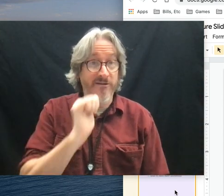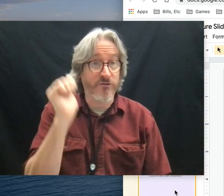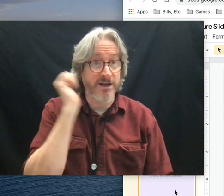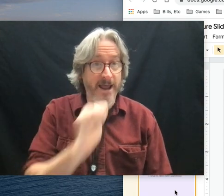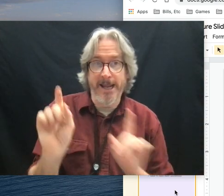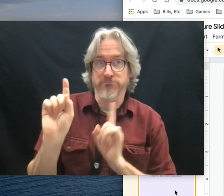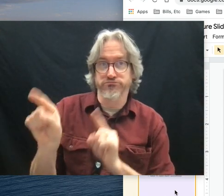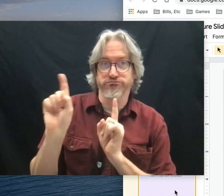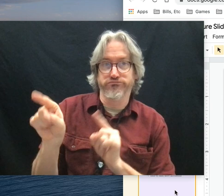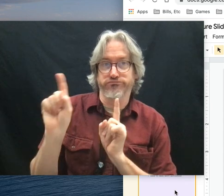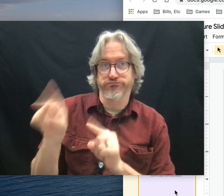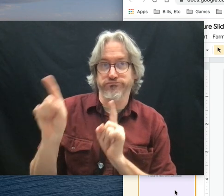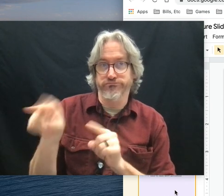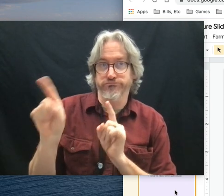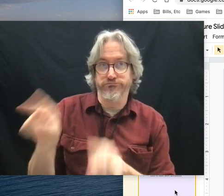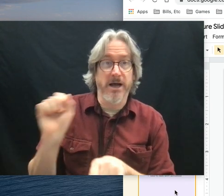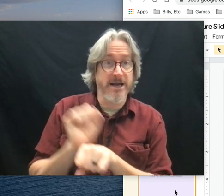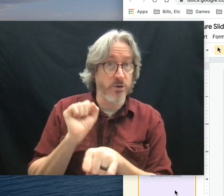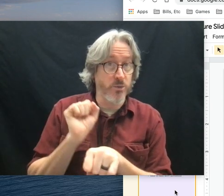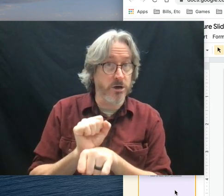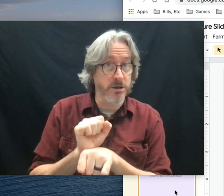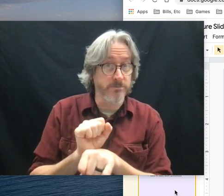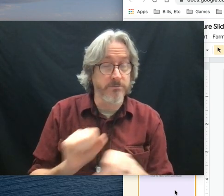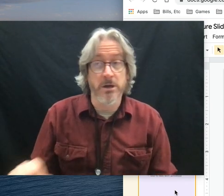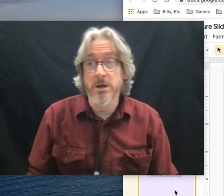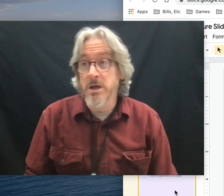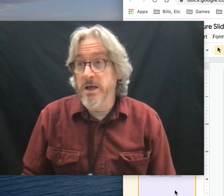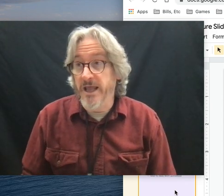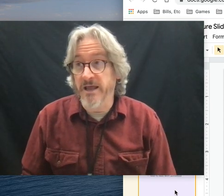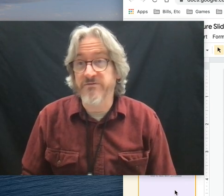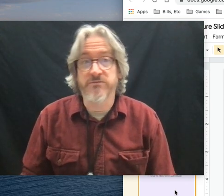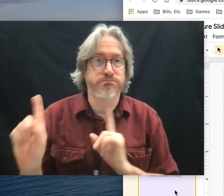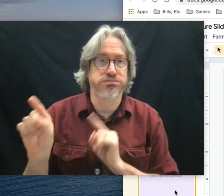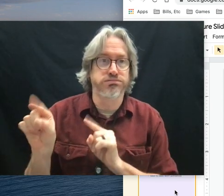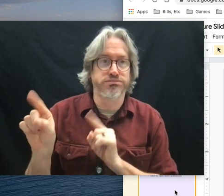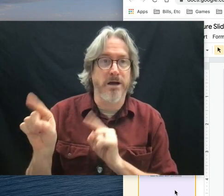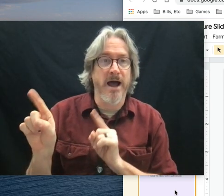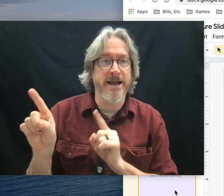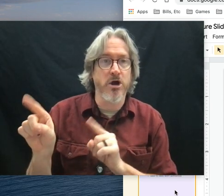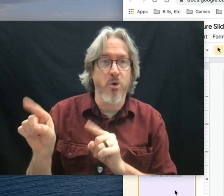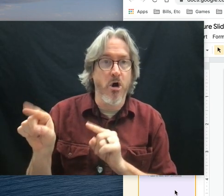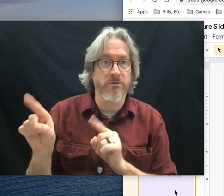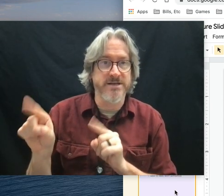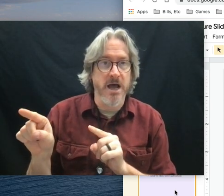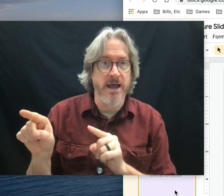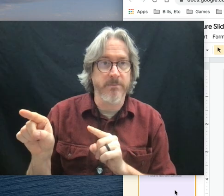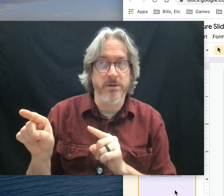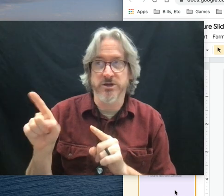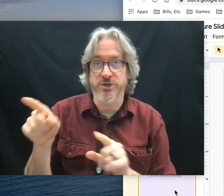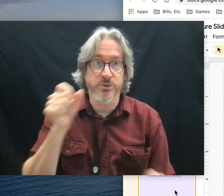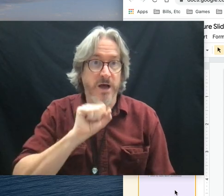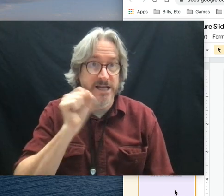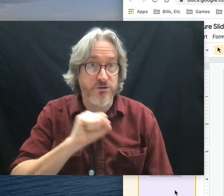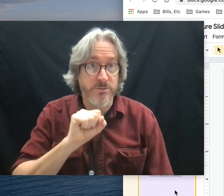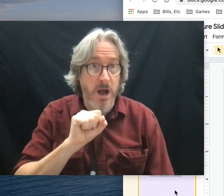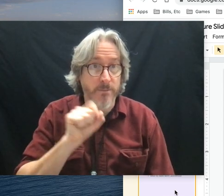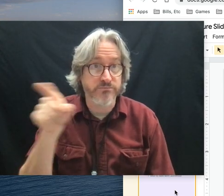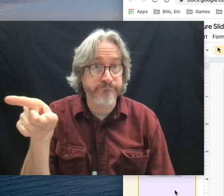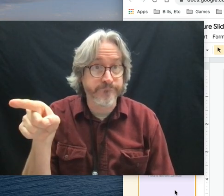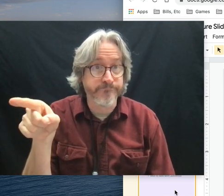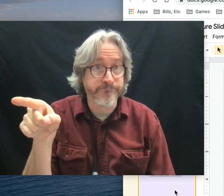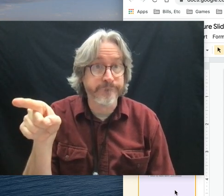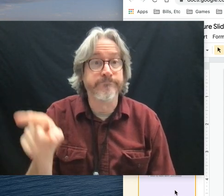I go every day, I go to work. If I go all the time to the ice cream